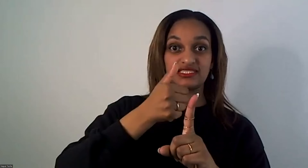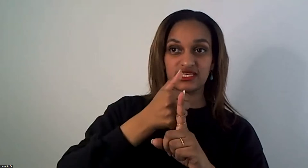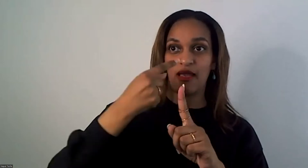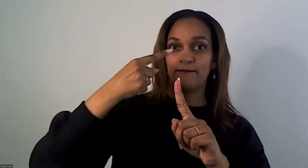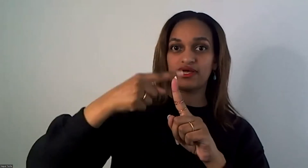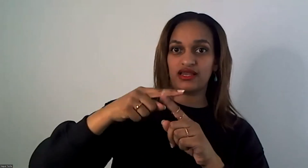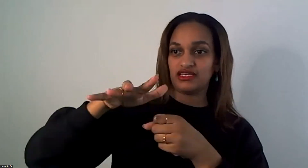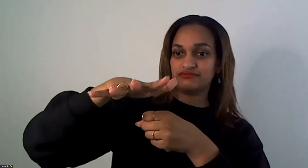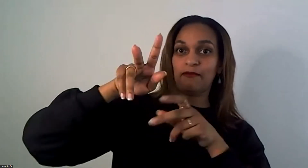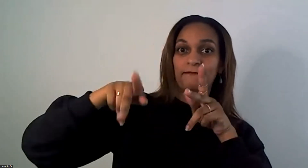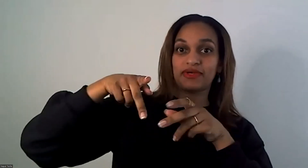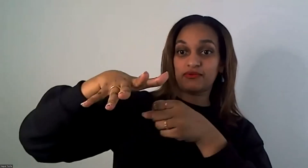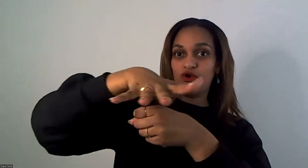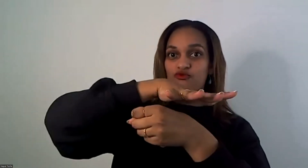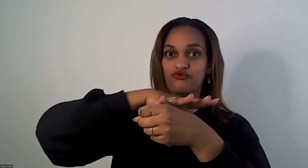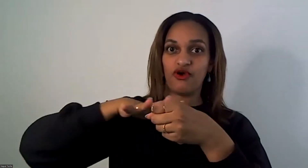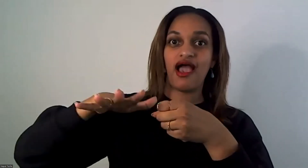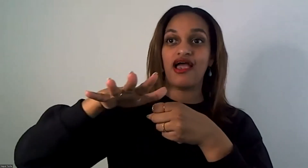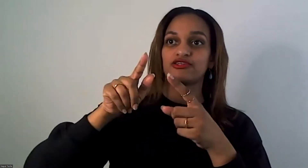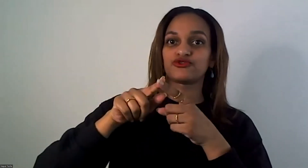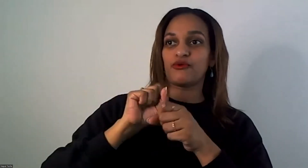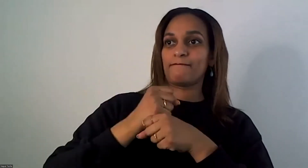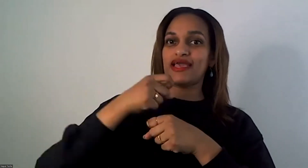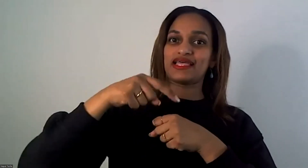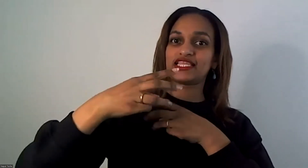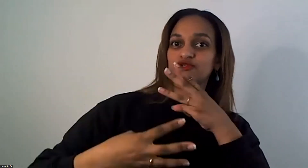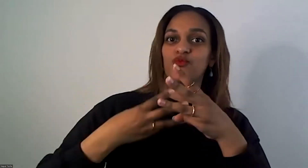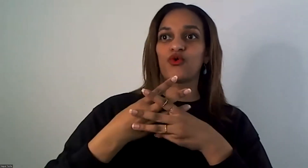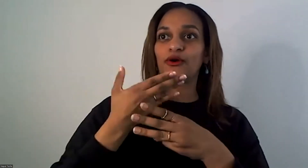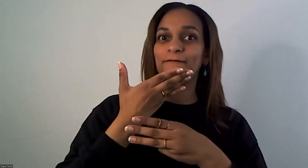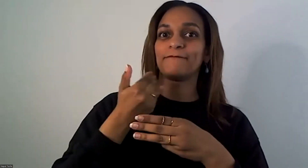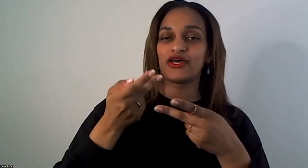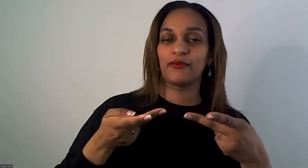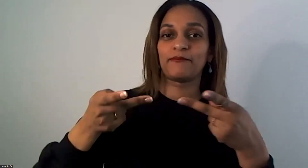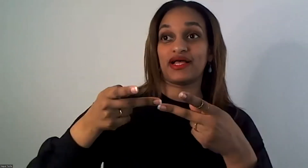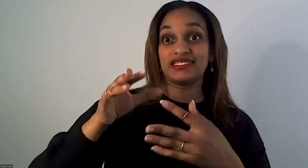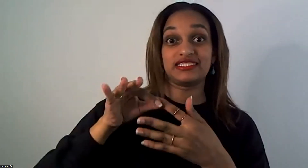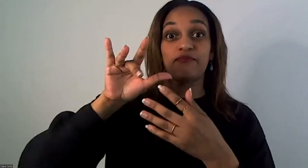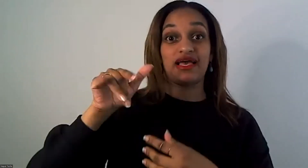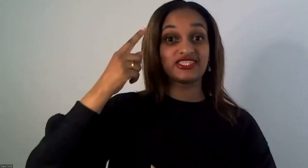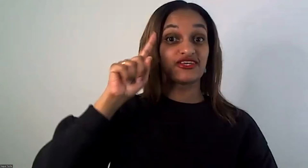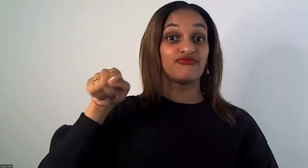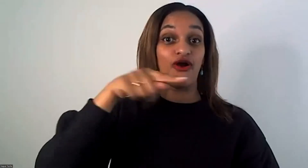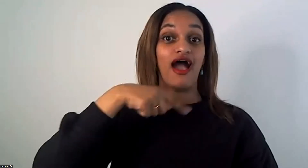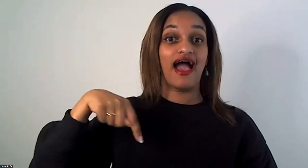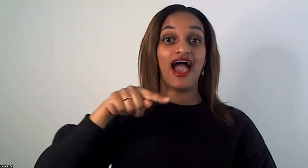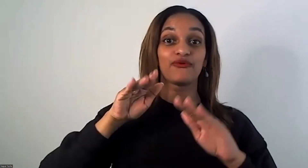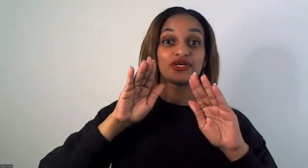and your advocacy for all of the people around you and for our community to make this world a